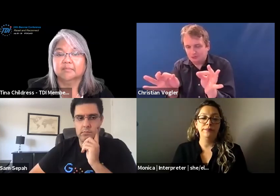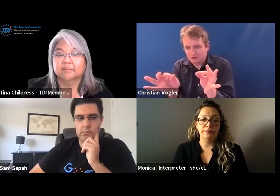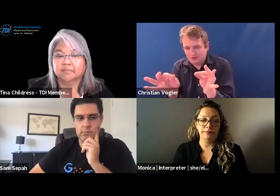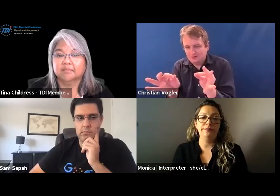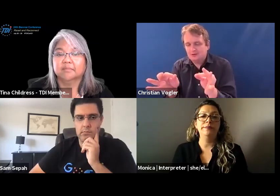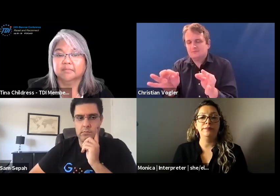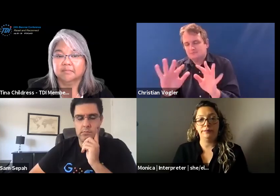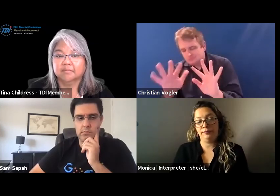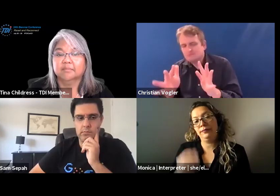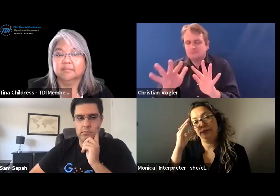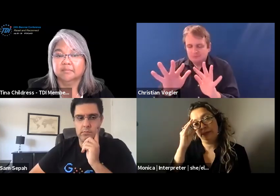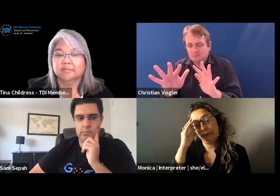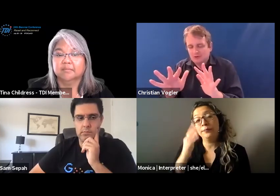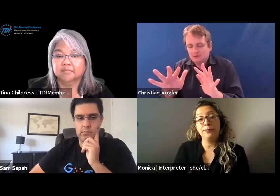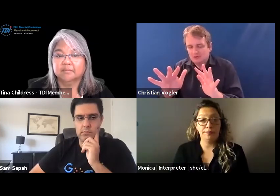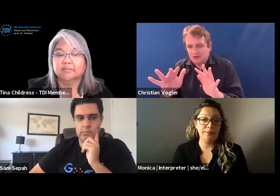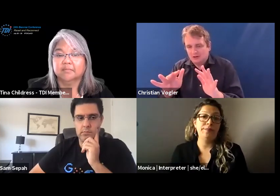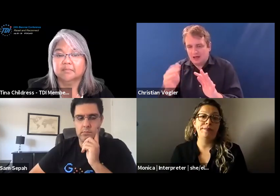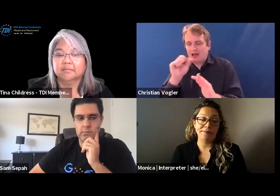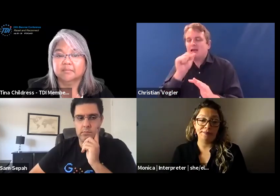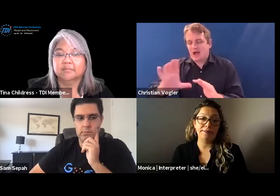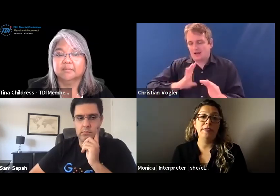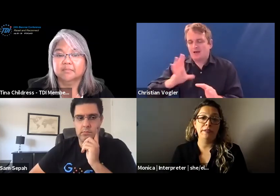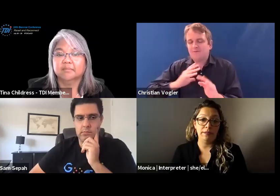to support auto captioning to an extent.